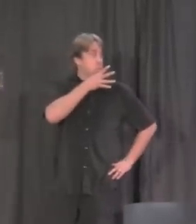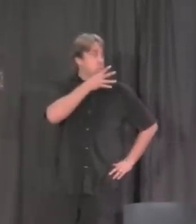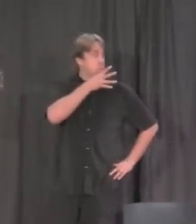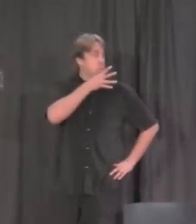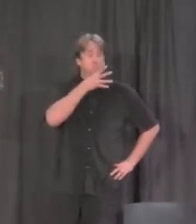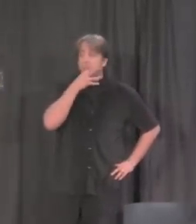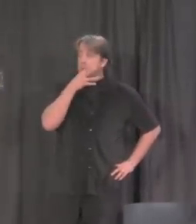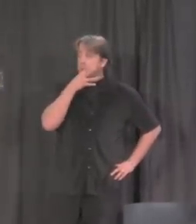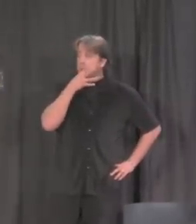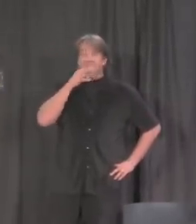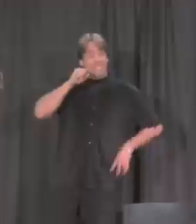My mother